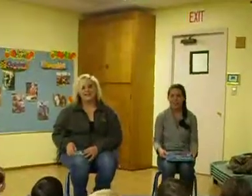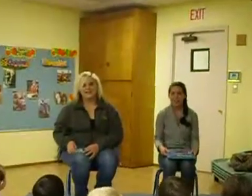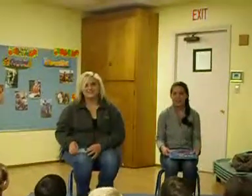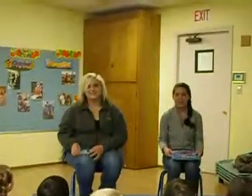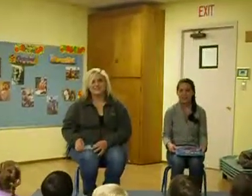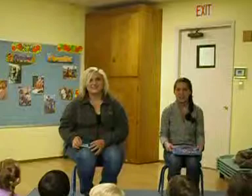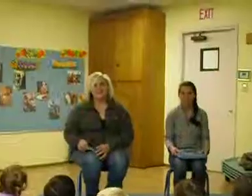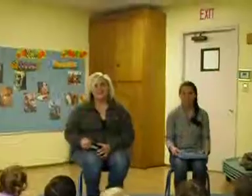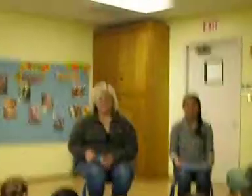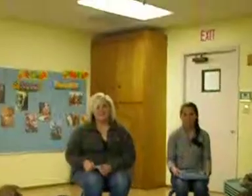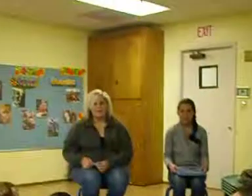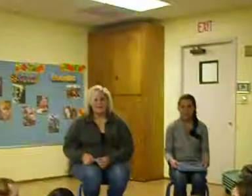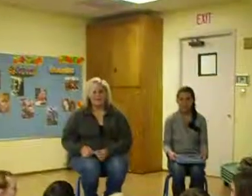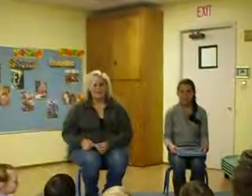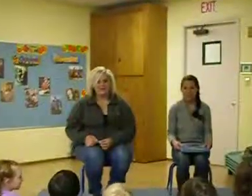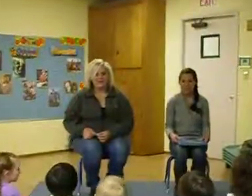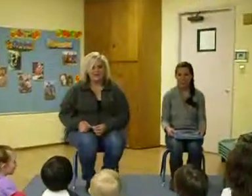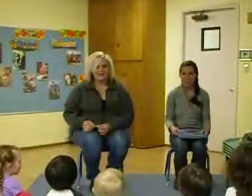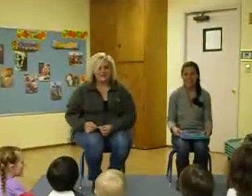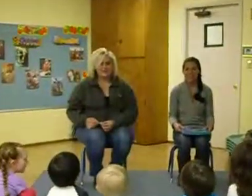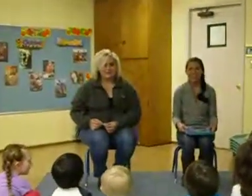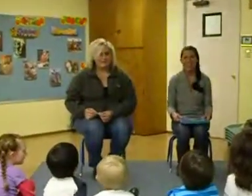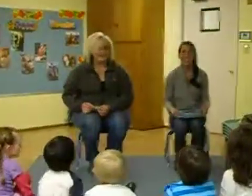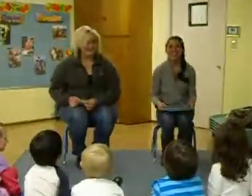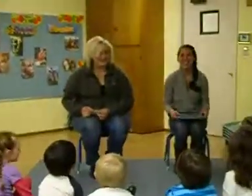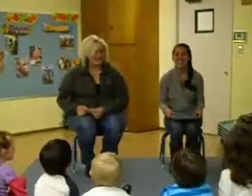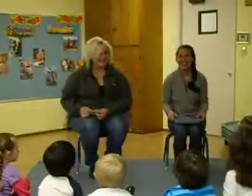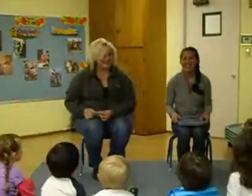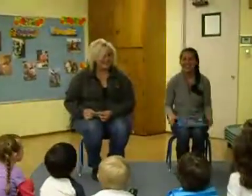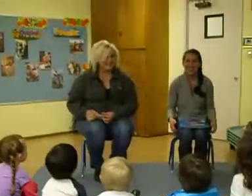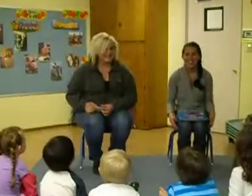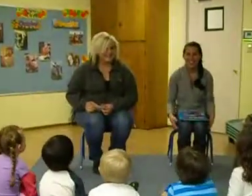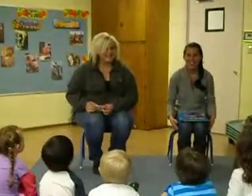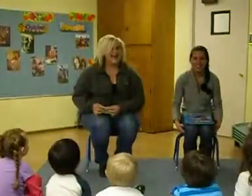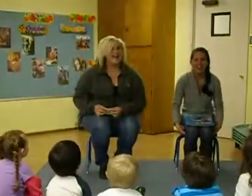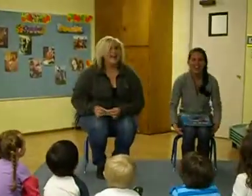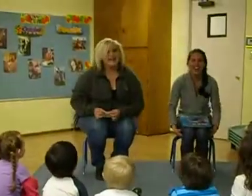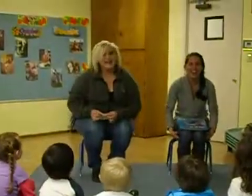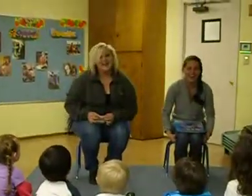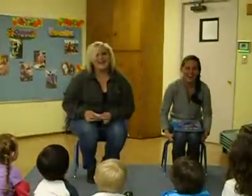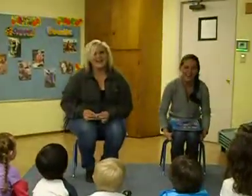guys say? Thank you. You're welcome. You're supposed to say you're welcome.